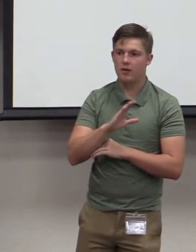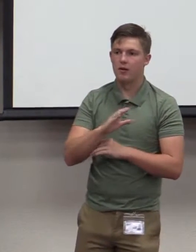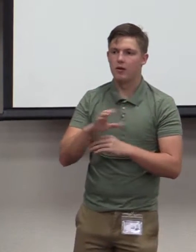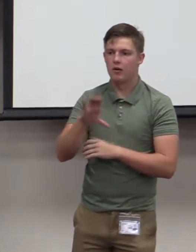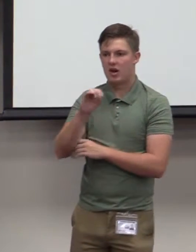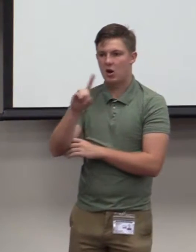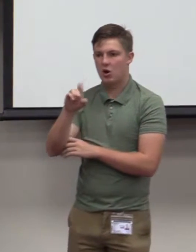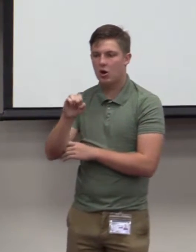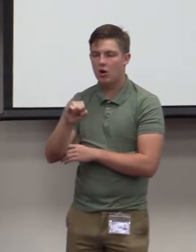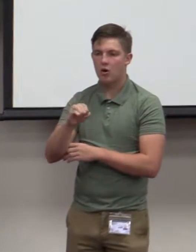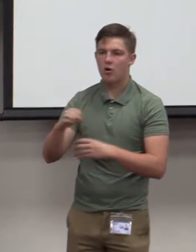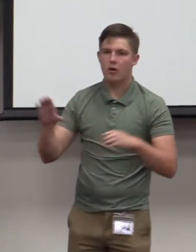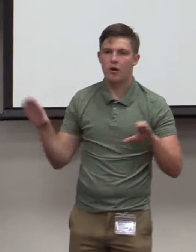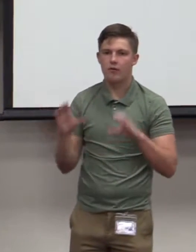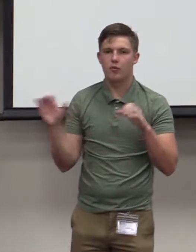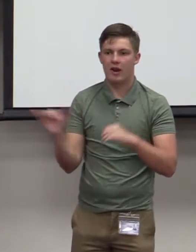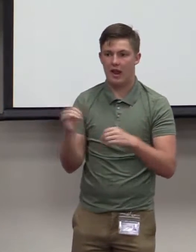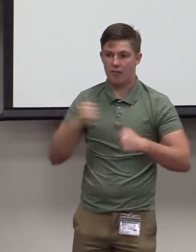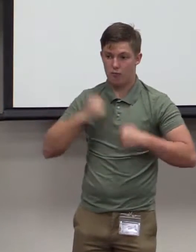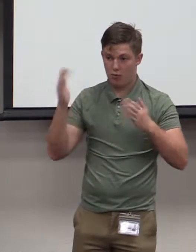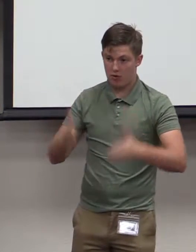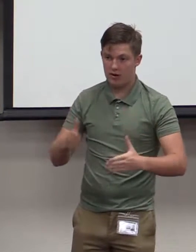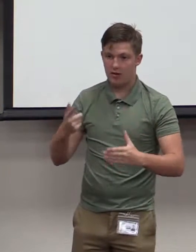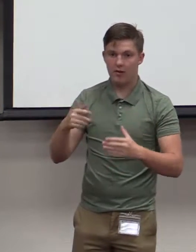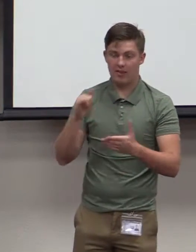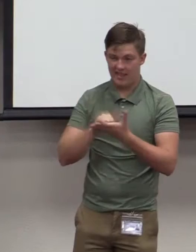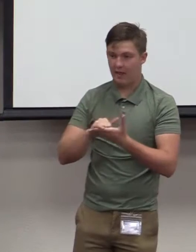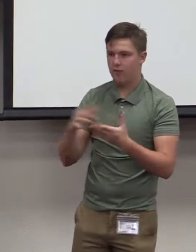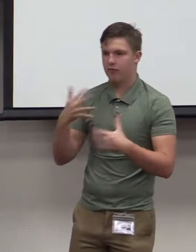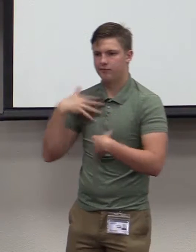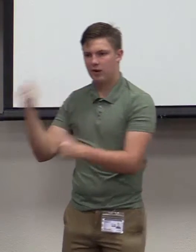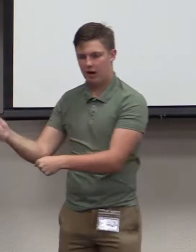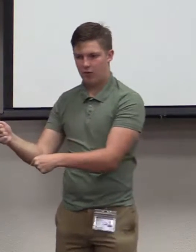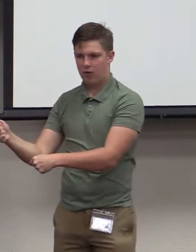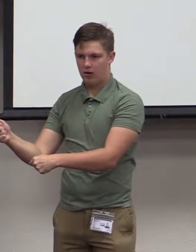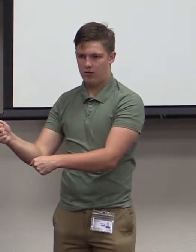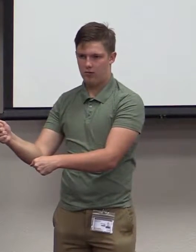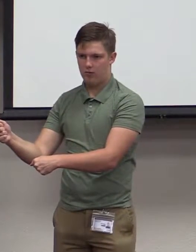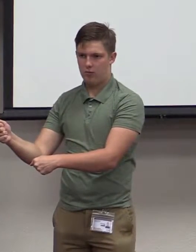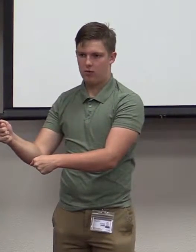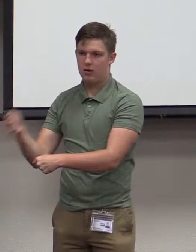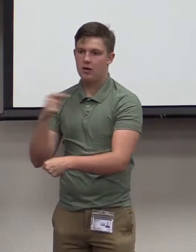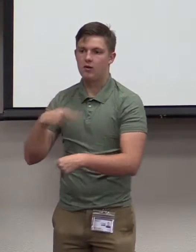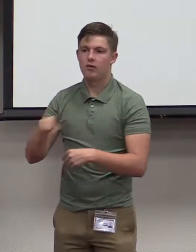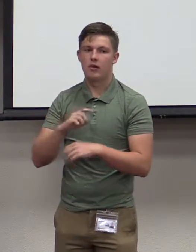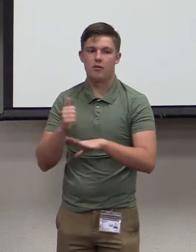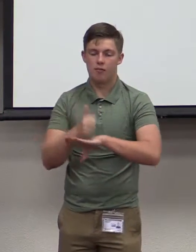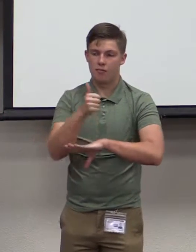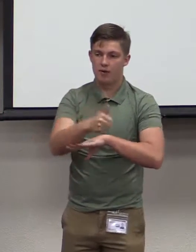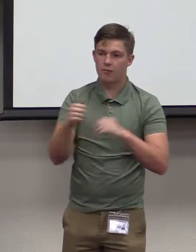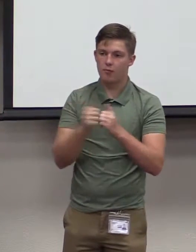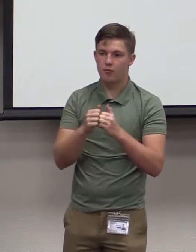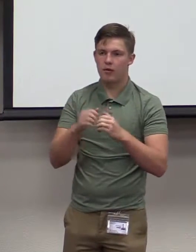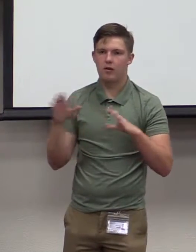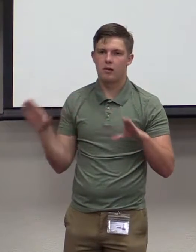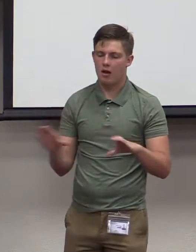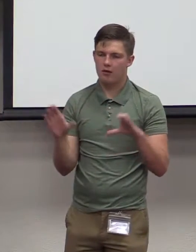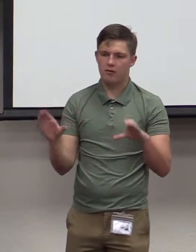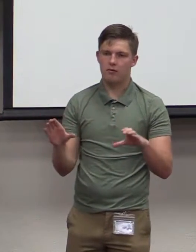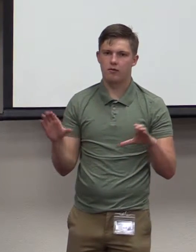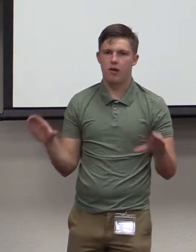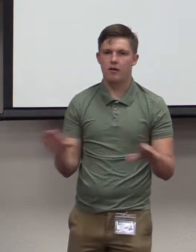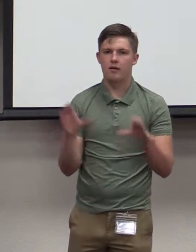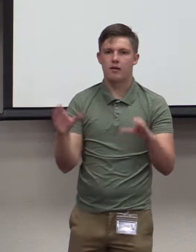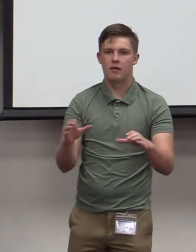conduct as Marines. And so they were charged with unbecoming a Marine,